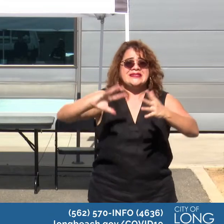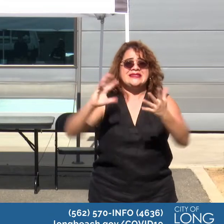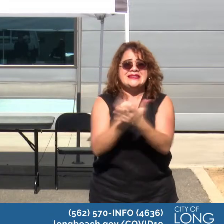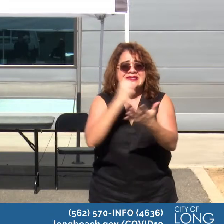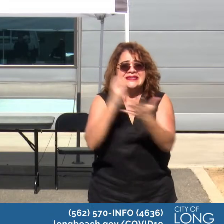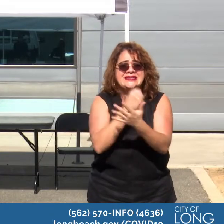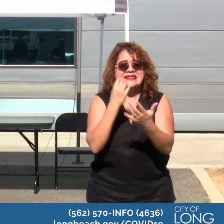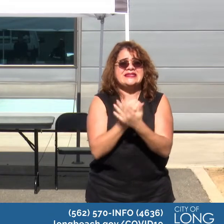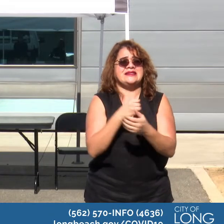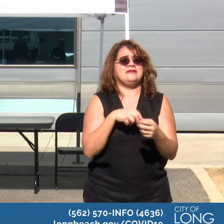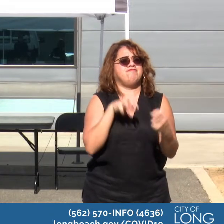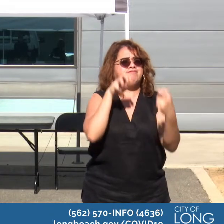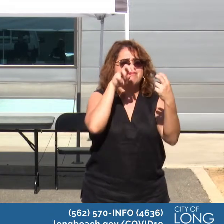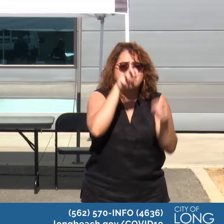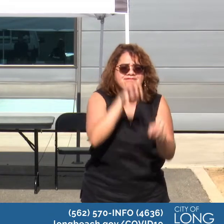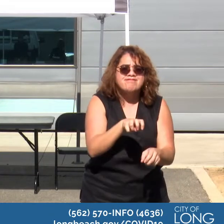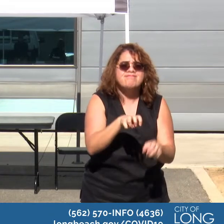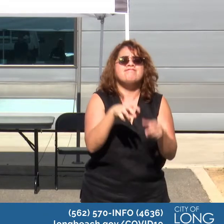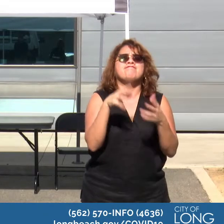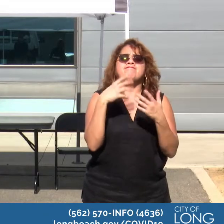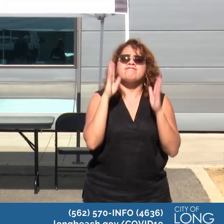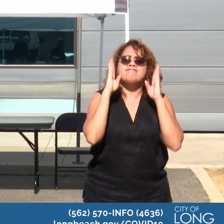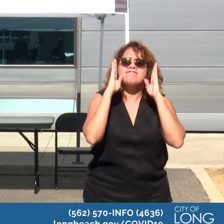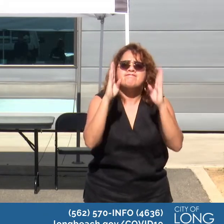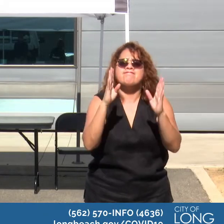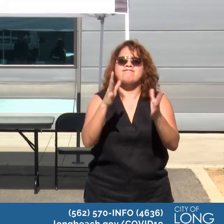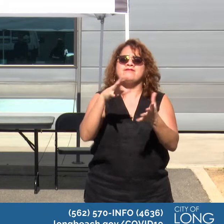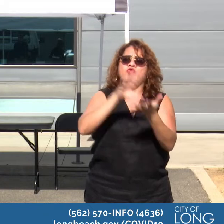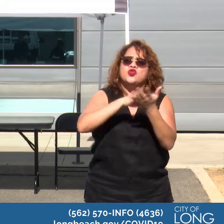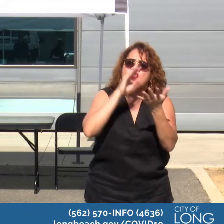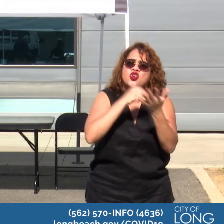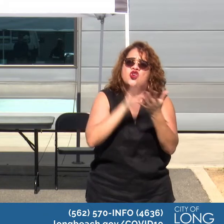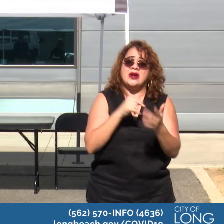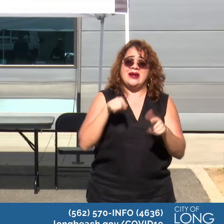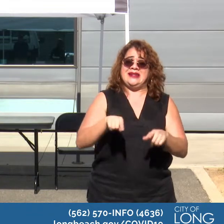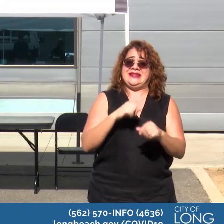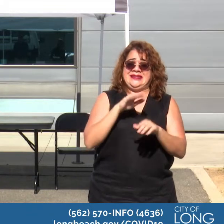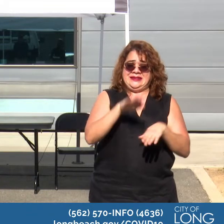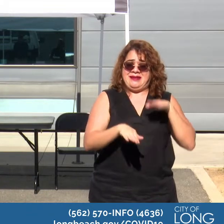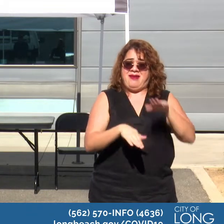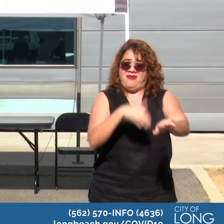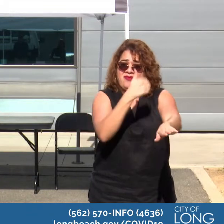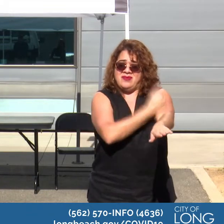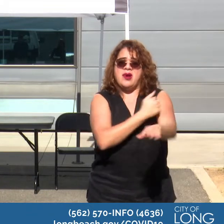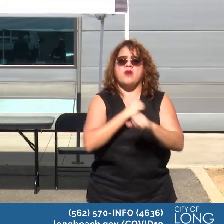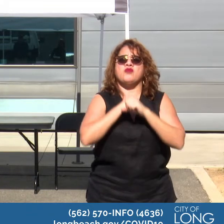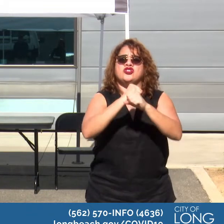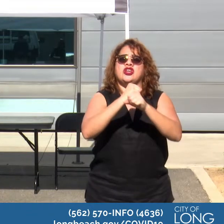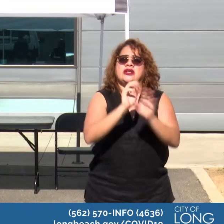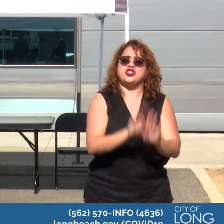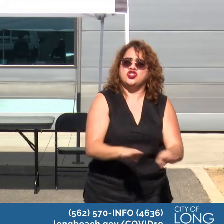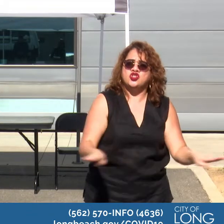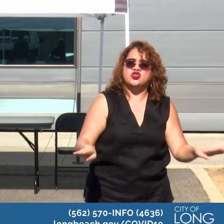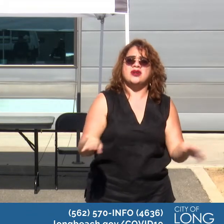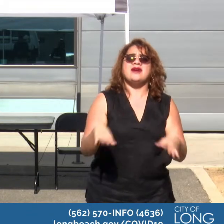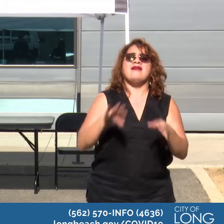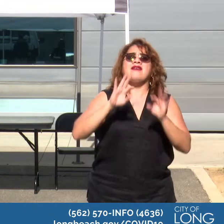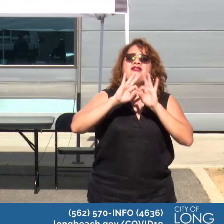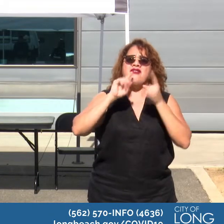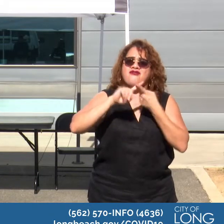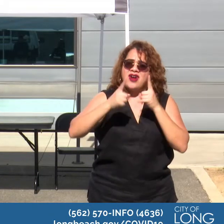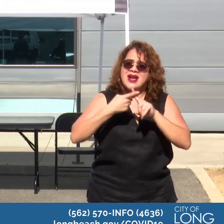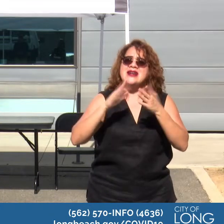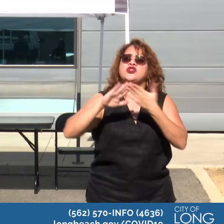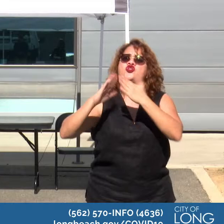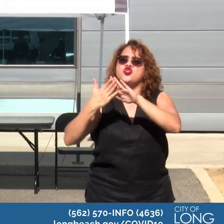step protects our children, our families, and our community at large. While at this time, all of our vaccine opportunities are being